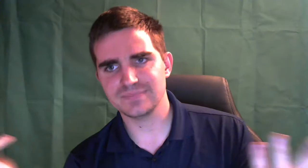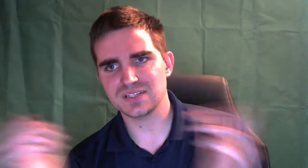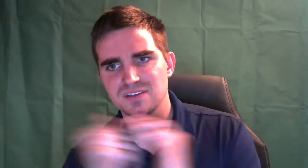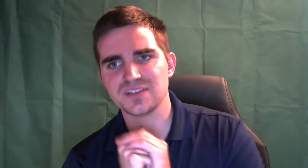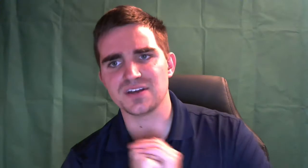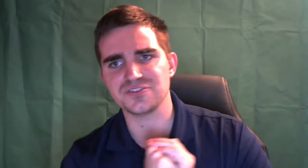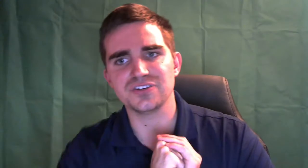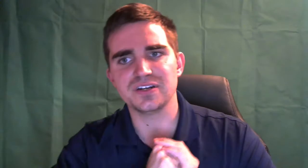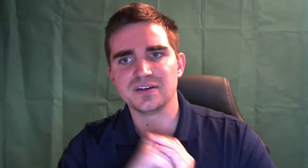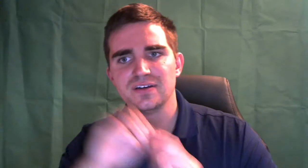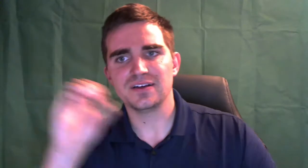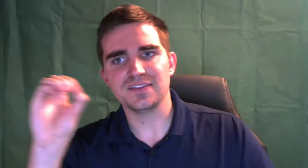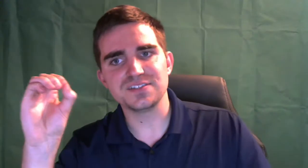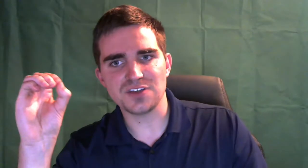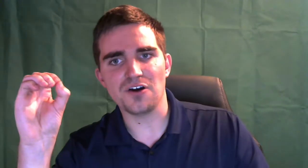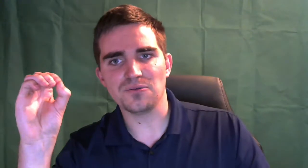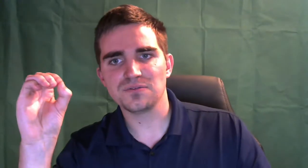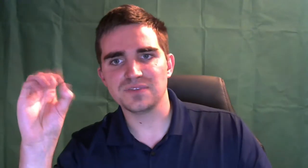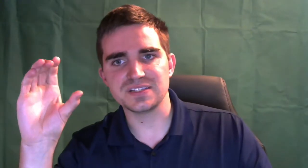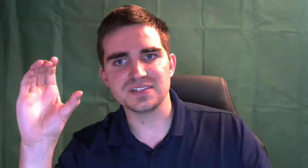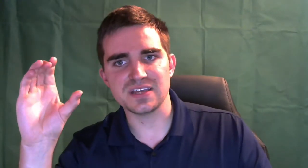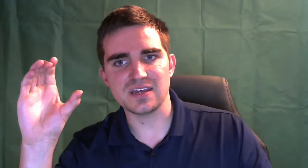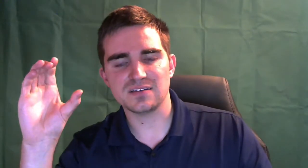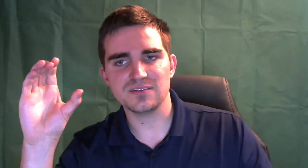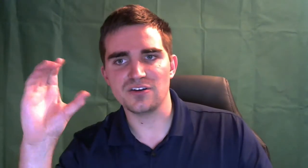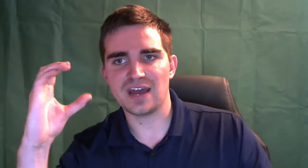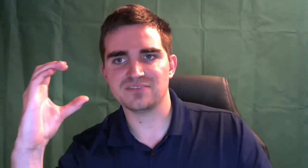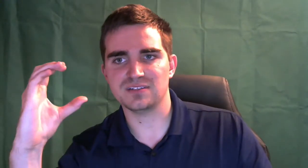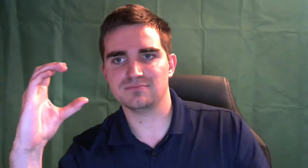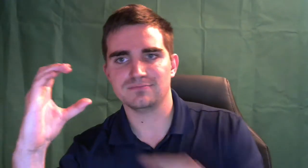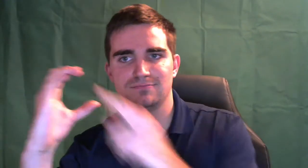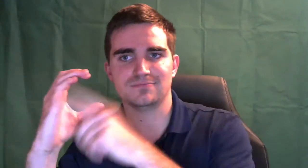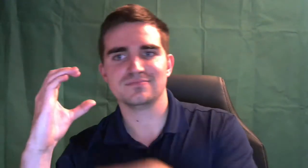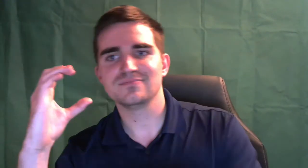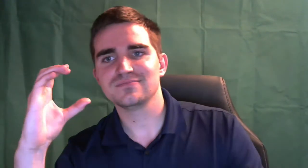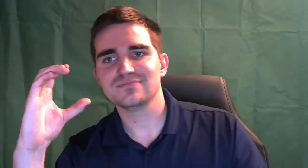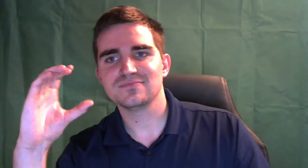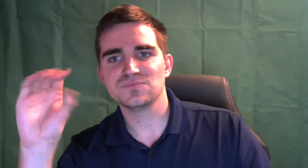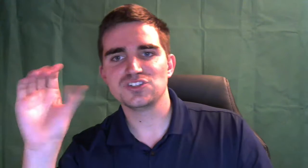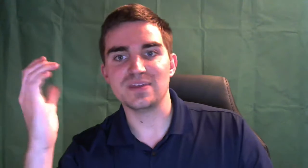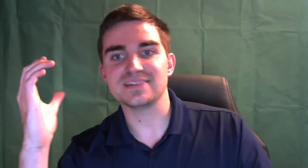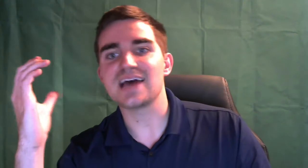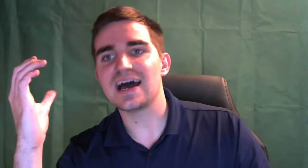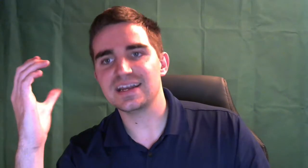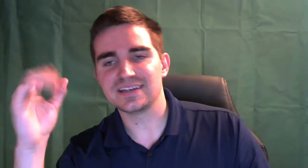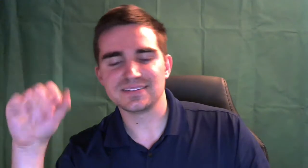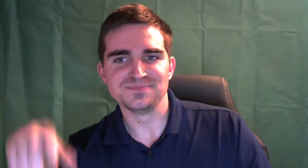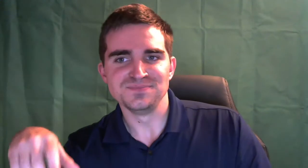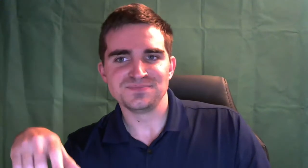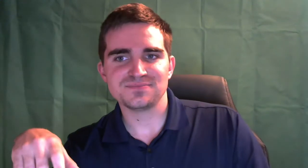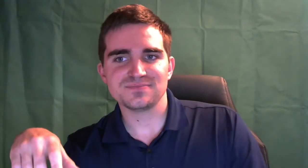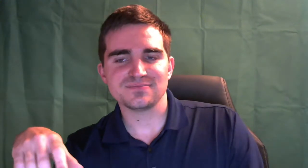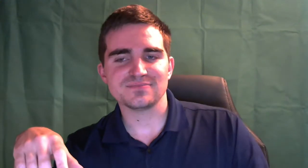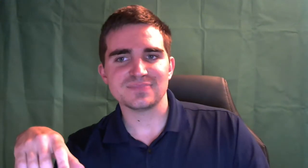it's understood. This is O, this is C. You don't have to show me the side. I